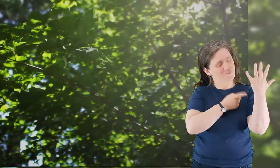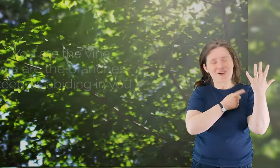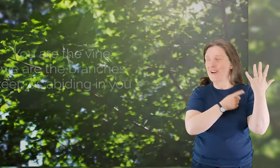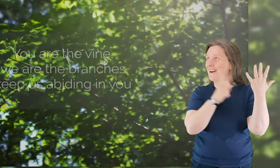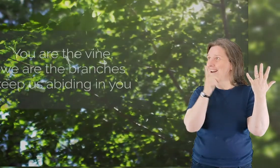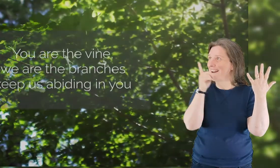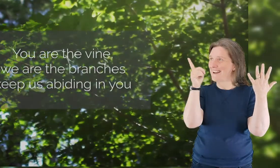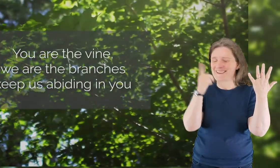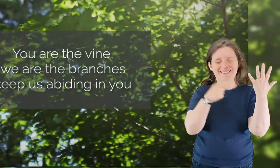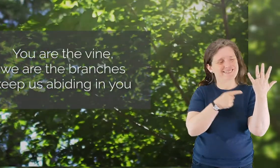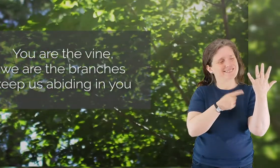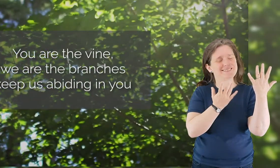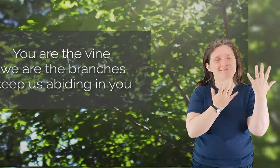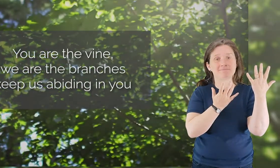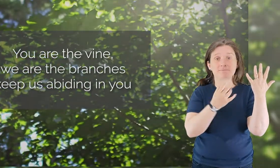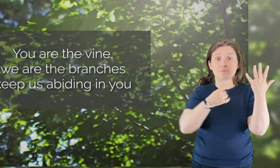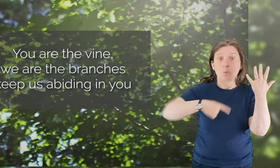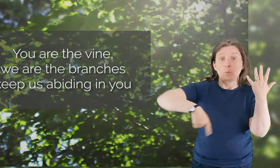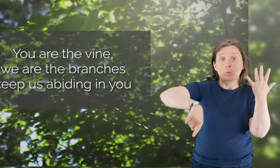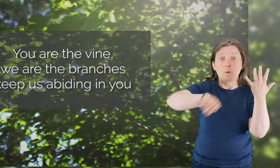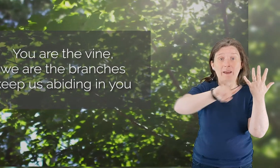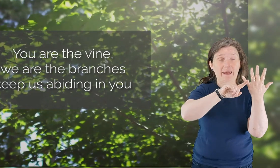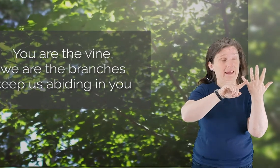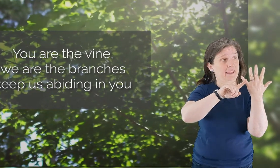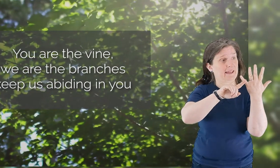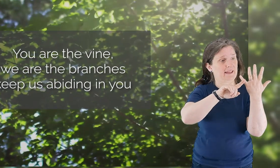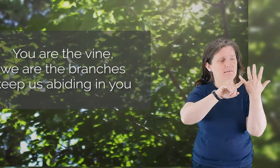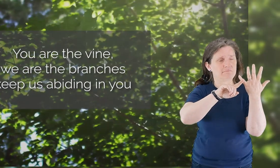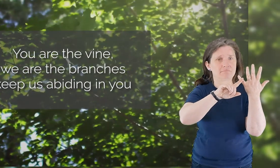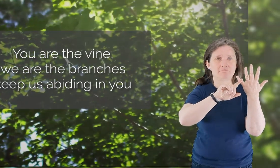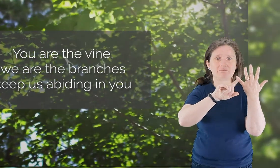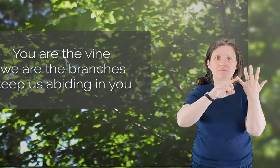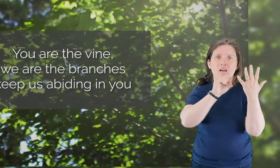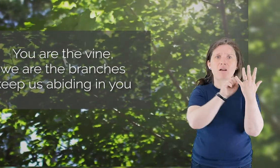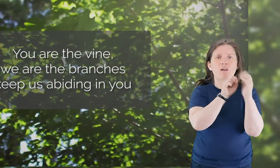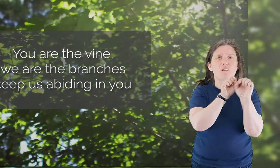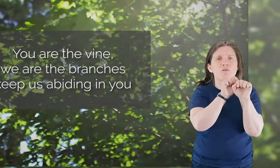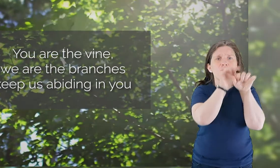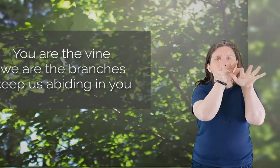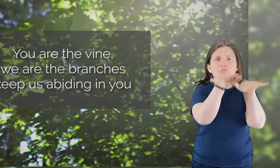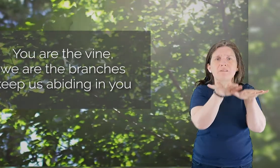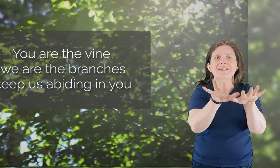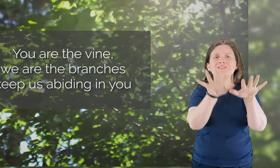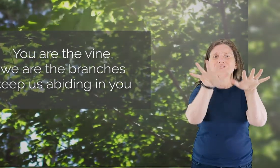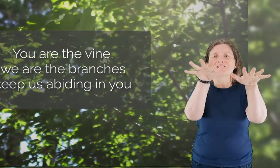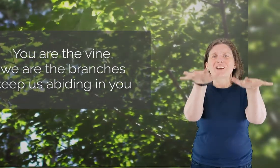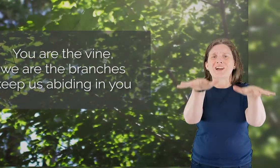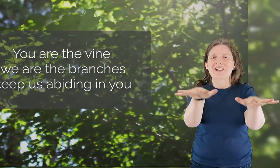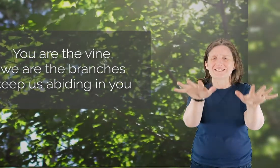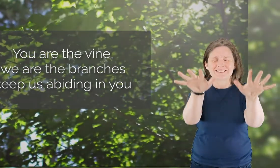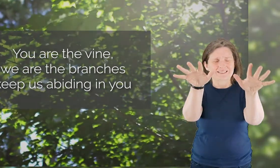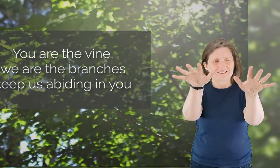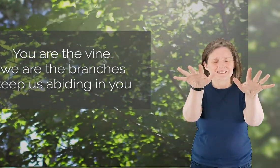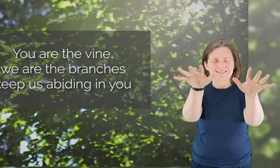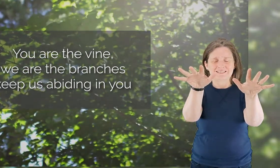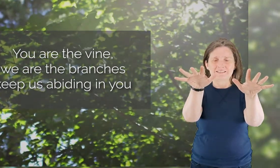You are the vine, we are the